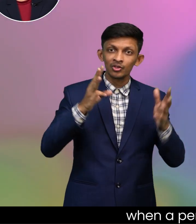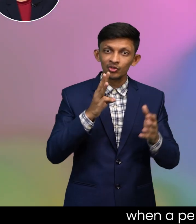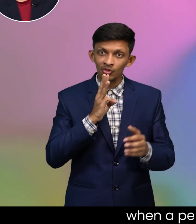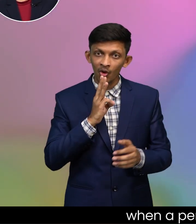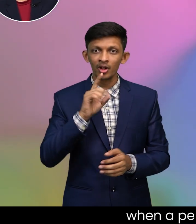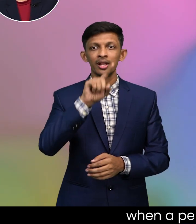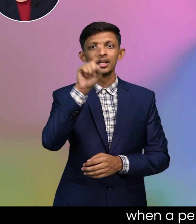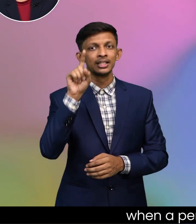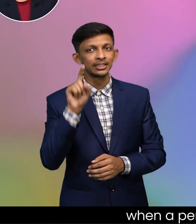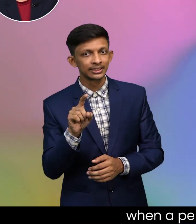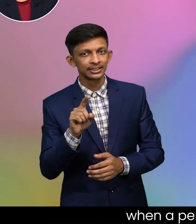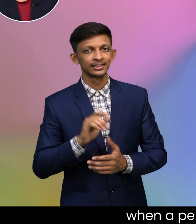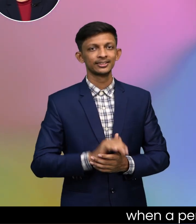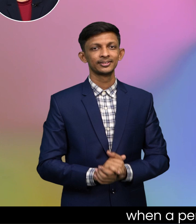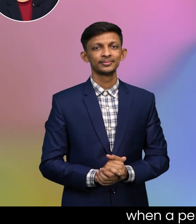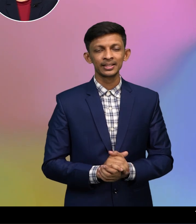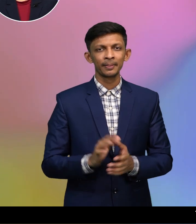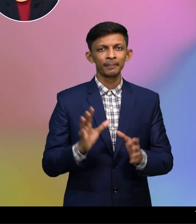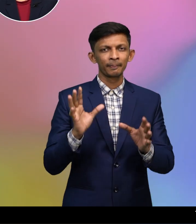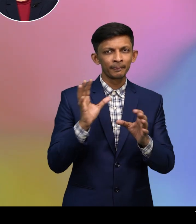or